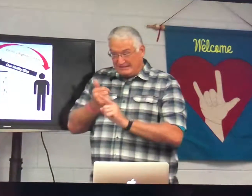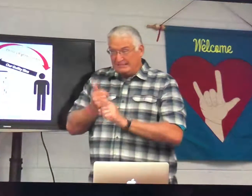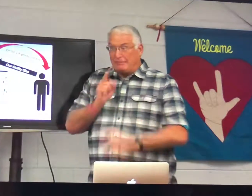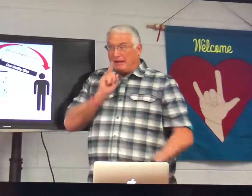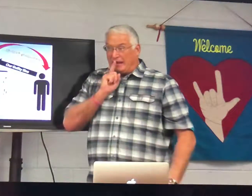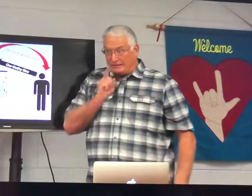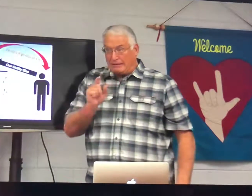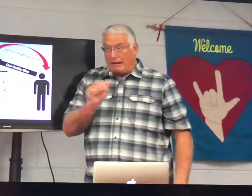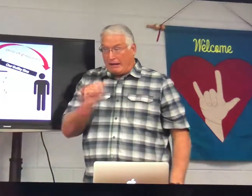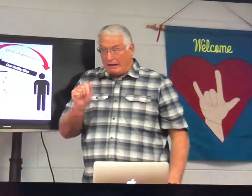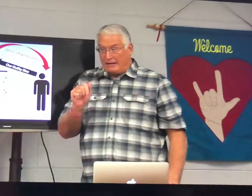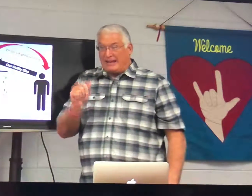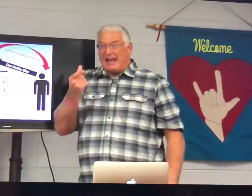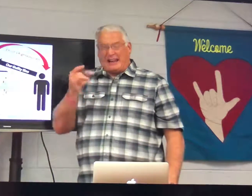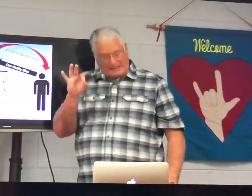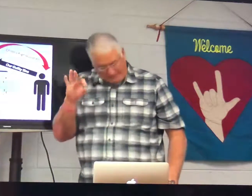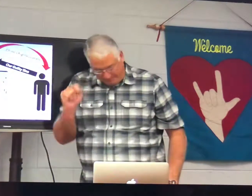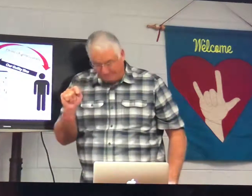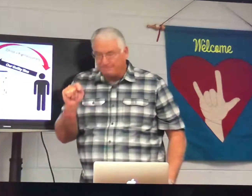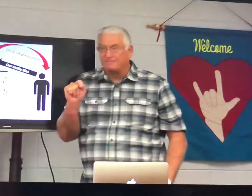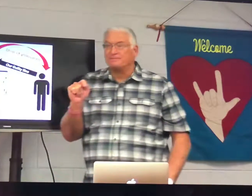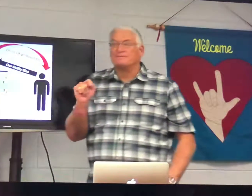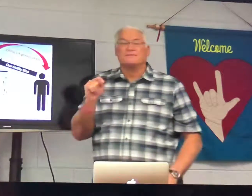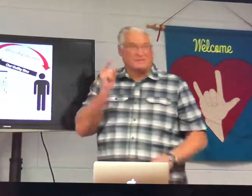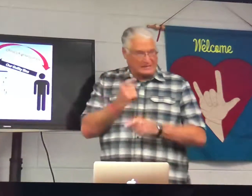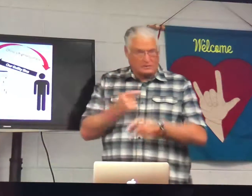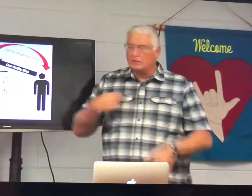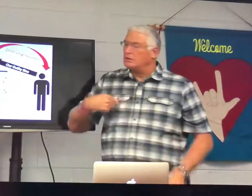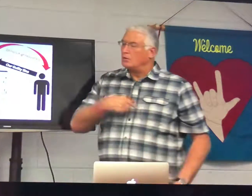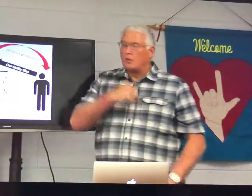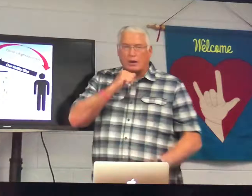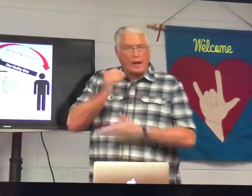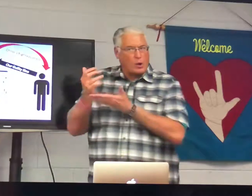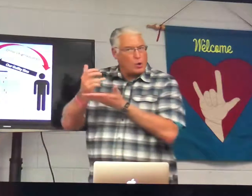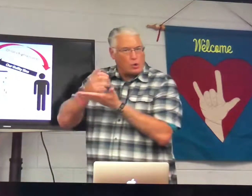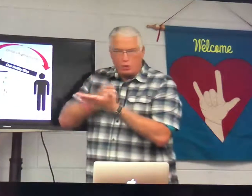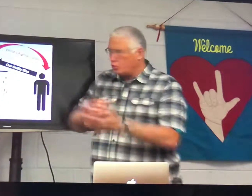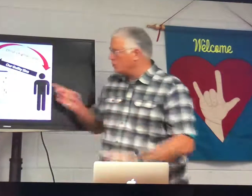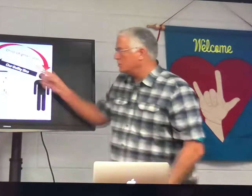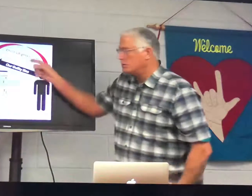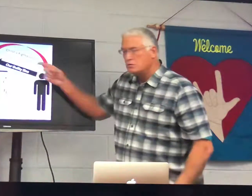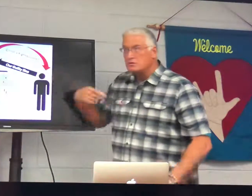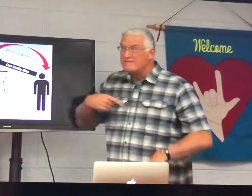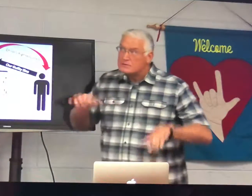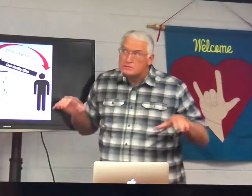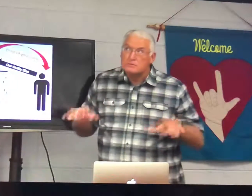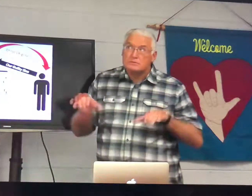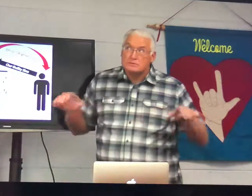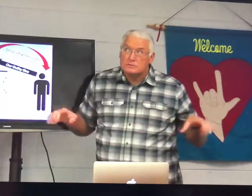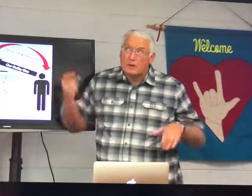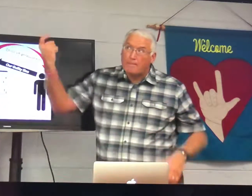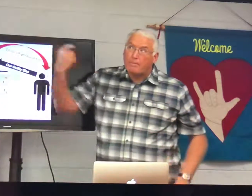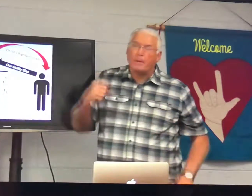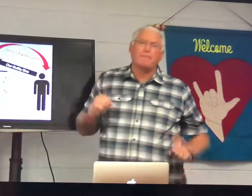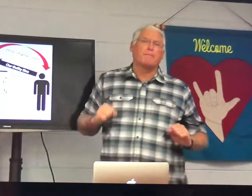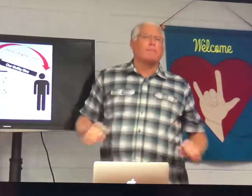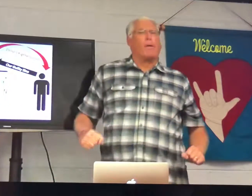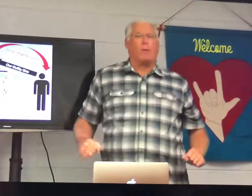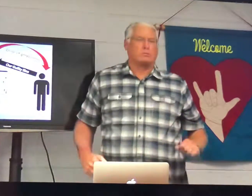One and one. Well, Beckham's hitting .216. He has 4 home runs and 13 runs batted